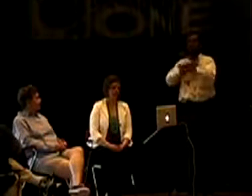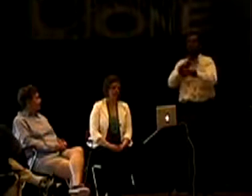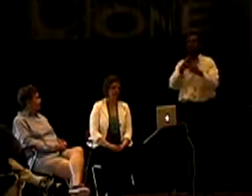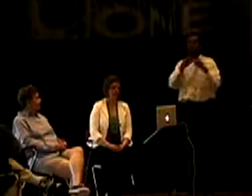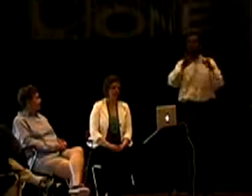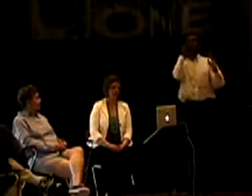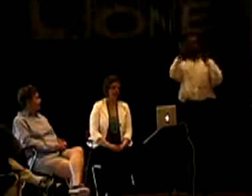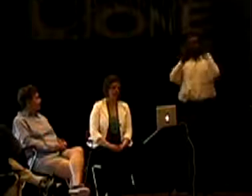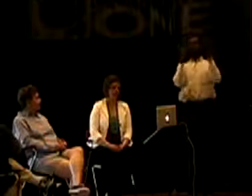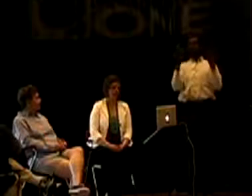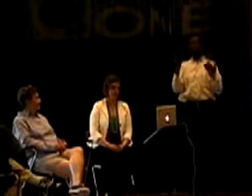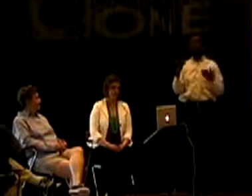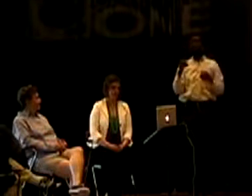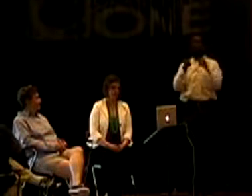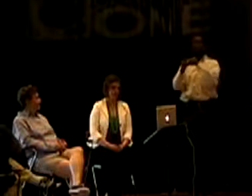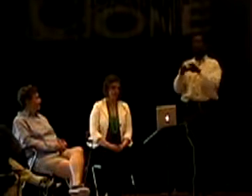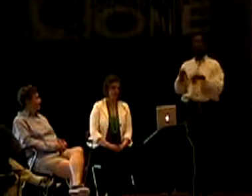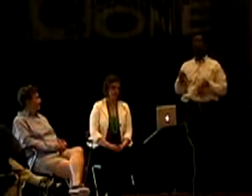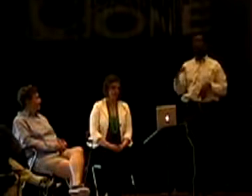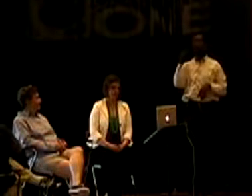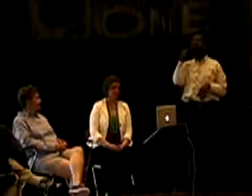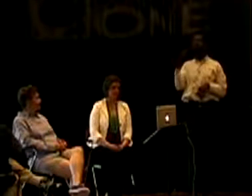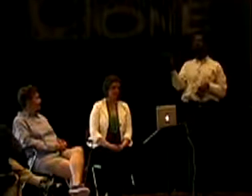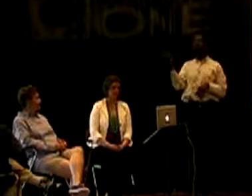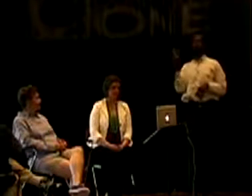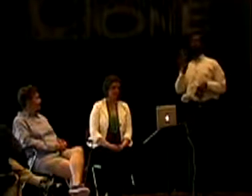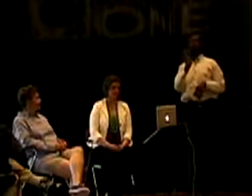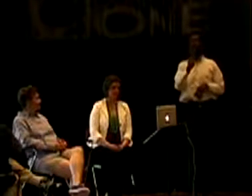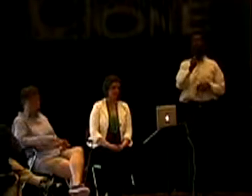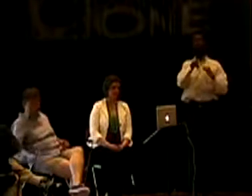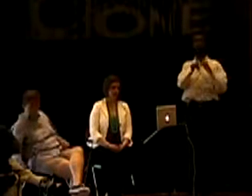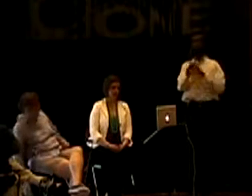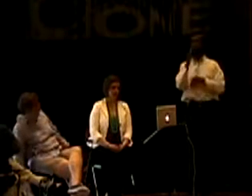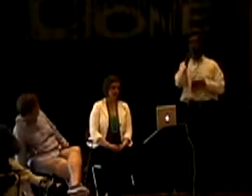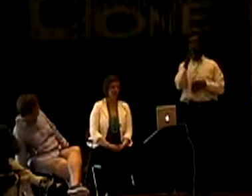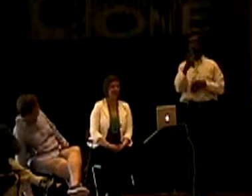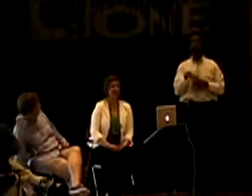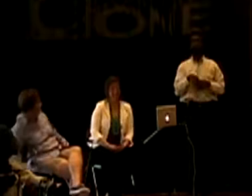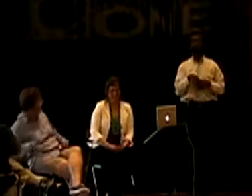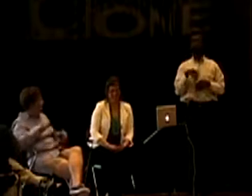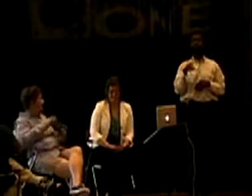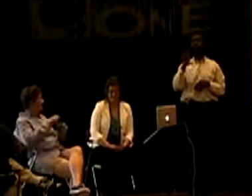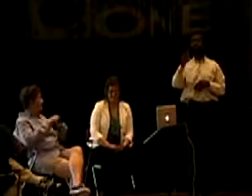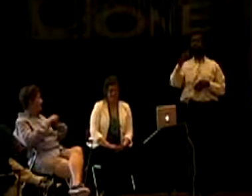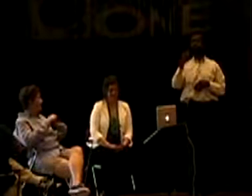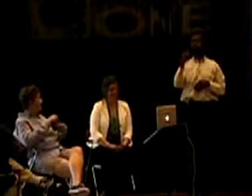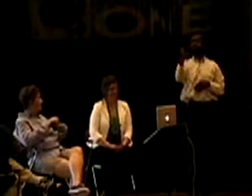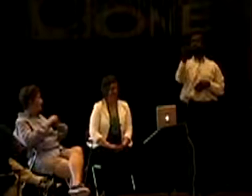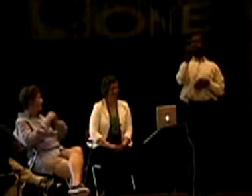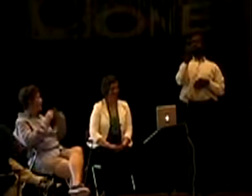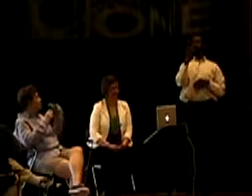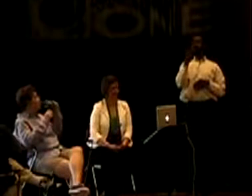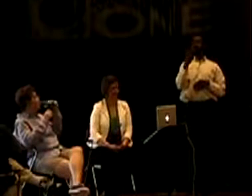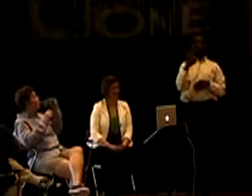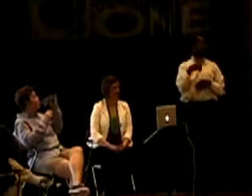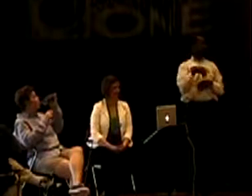And there's the fact that Lisa, whenever they're, when we go to a bar together, Lisa's hands are always doing what she goes to drink. She can't set food. She's always